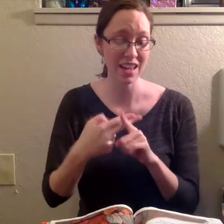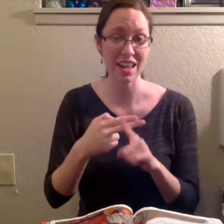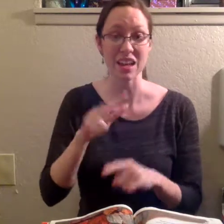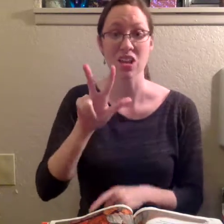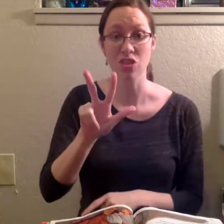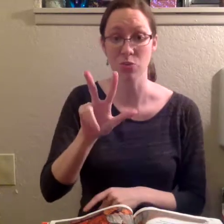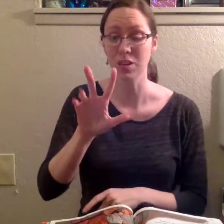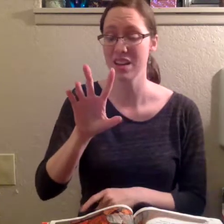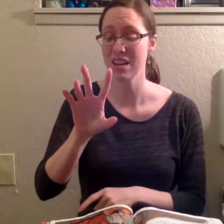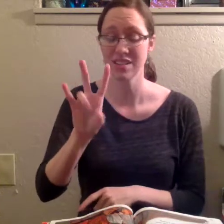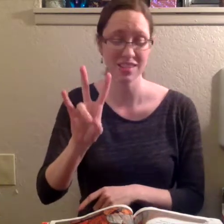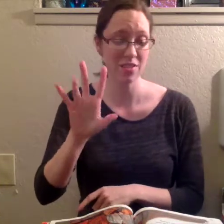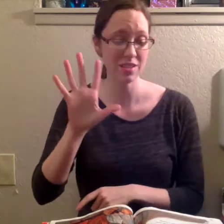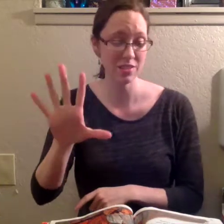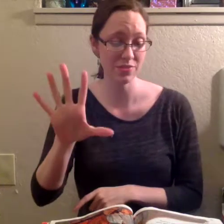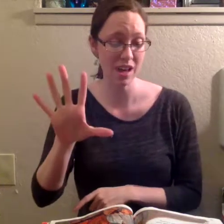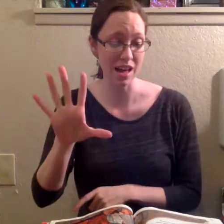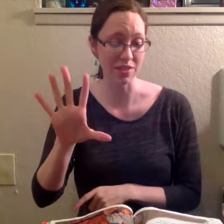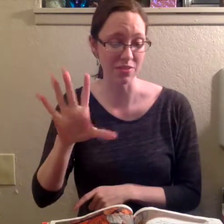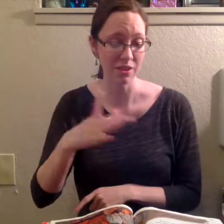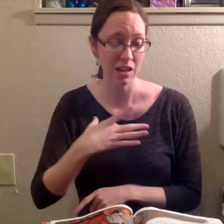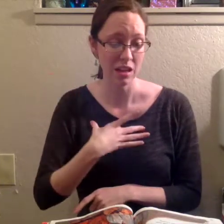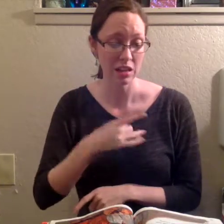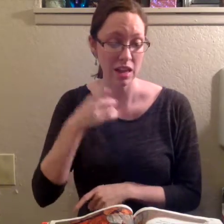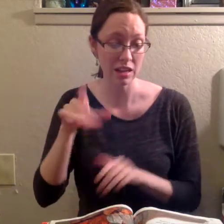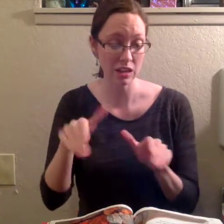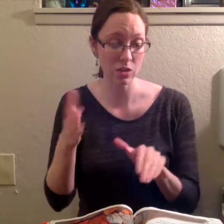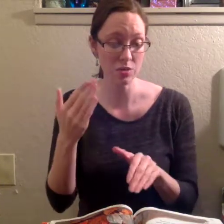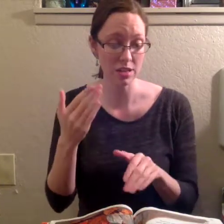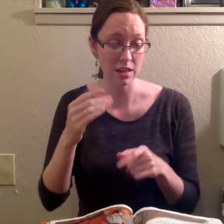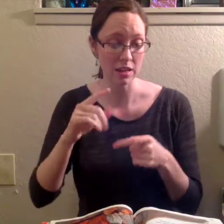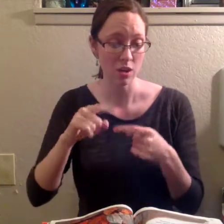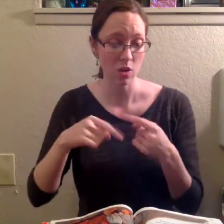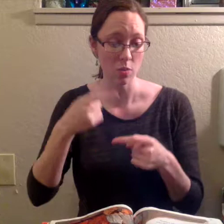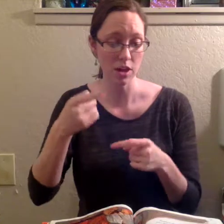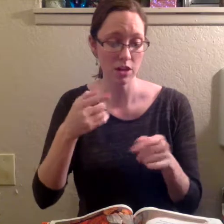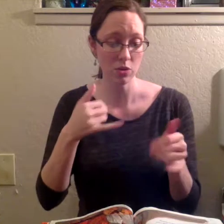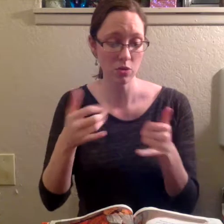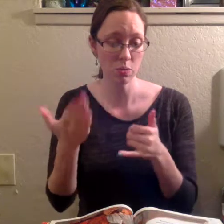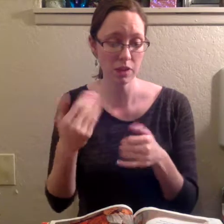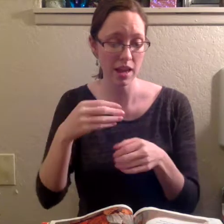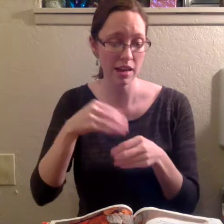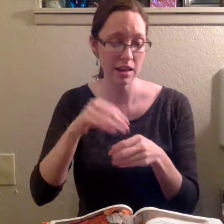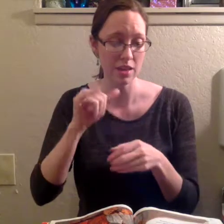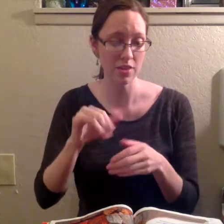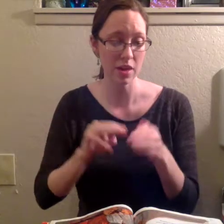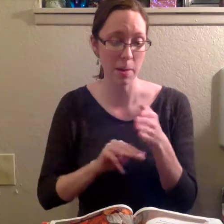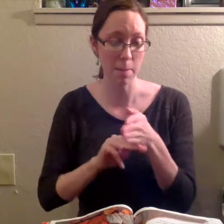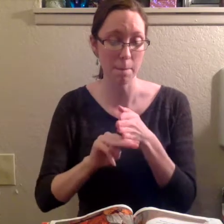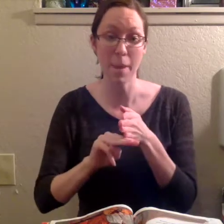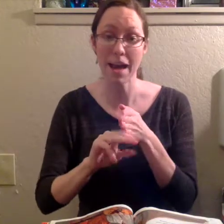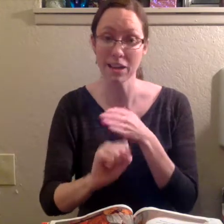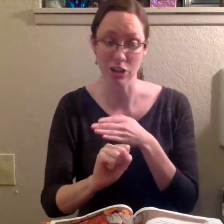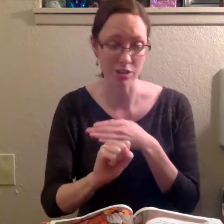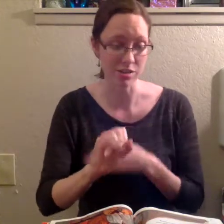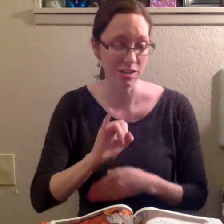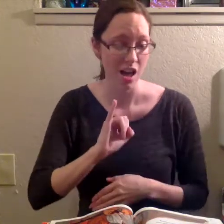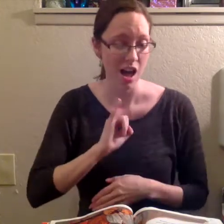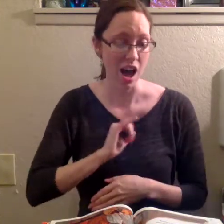hit 375 like you did when you played in the minors,